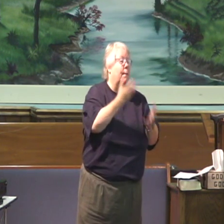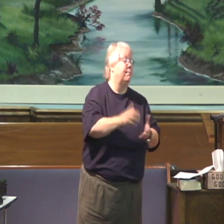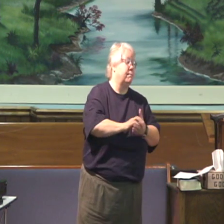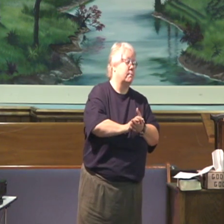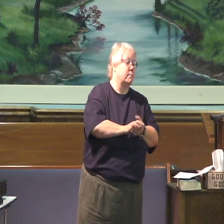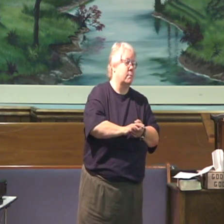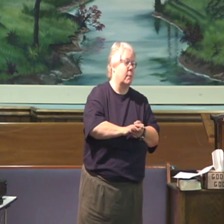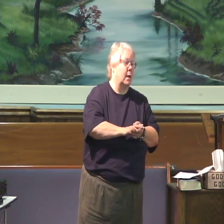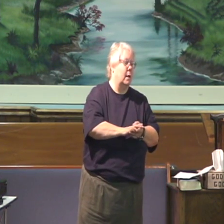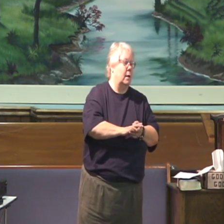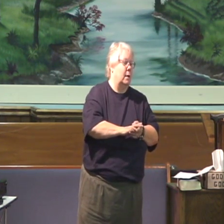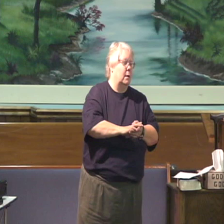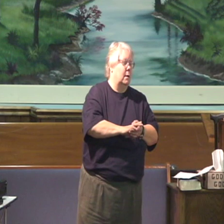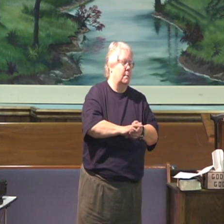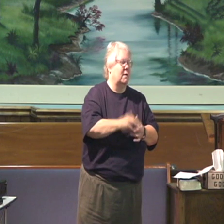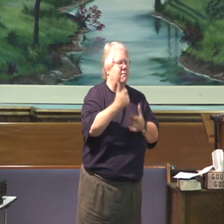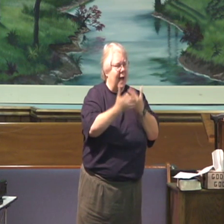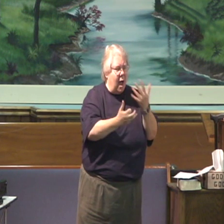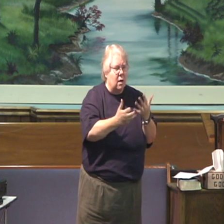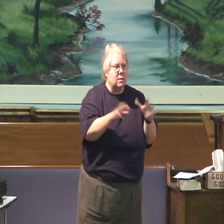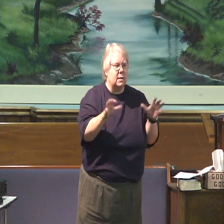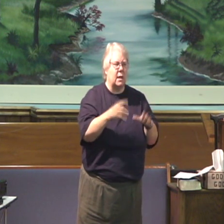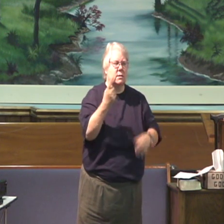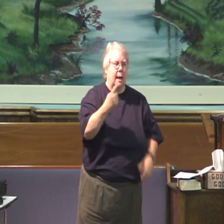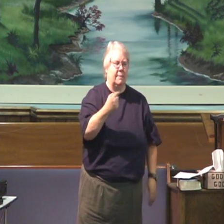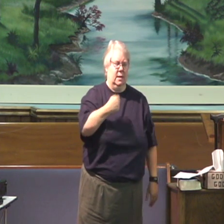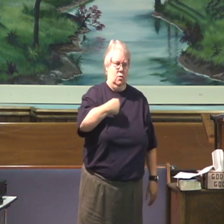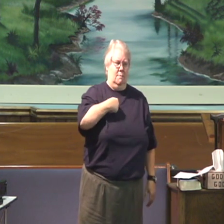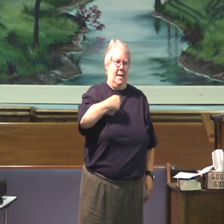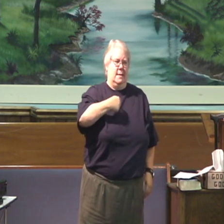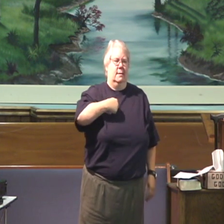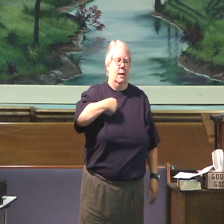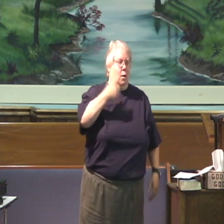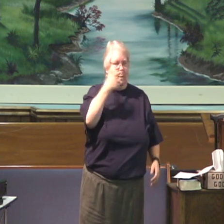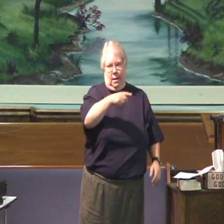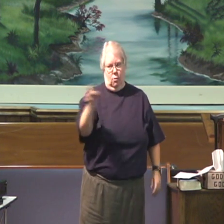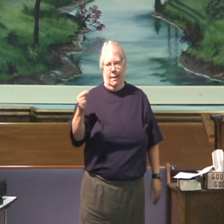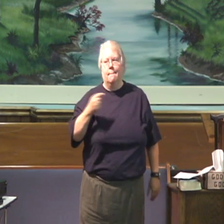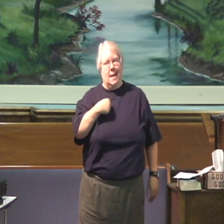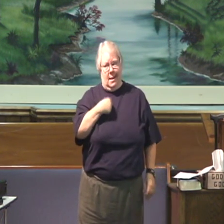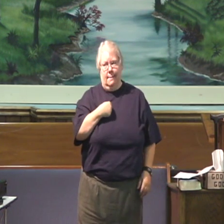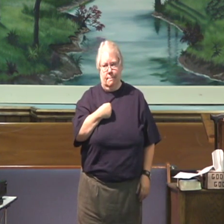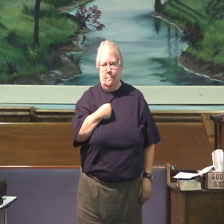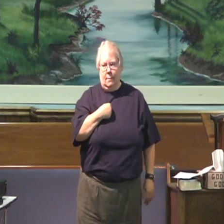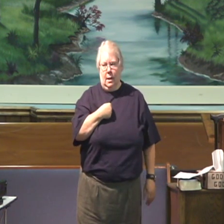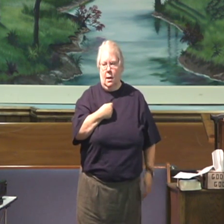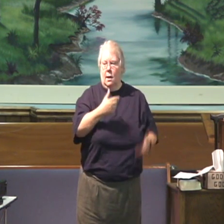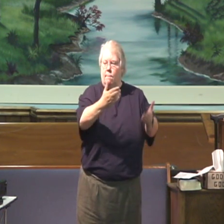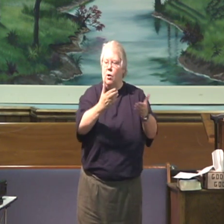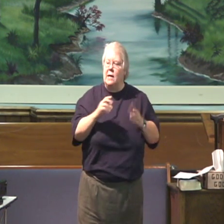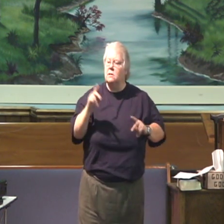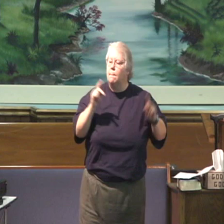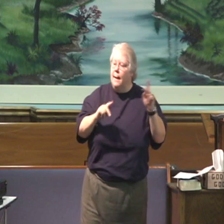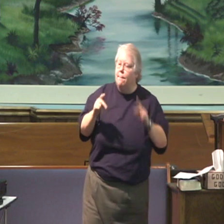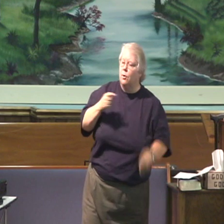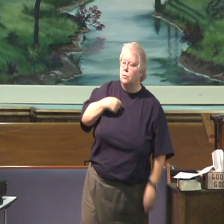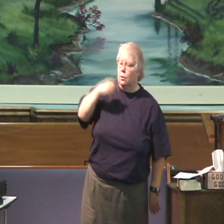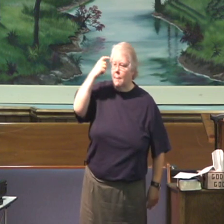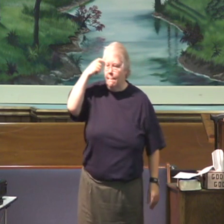warm. The fire does something for me. I don't know about you, but me. It brings people to my